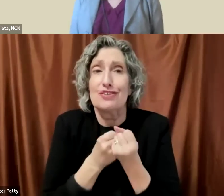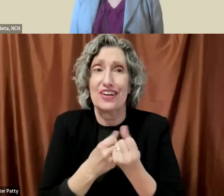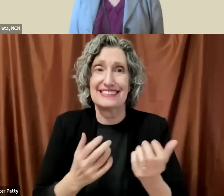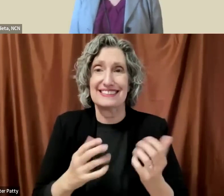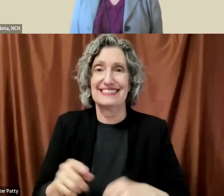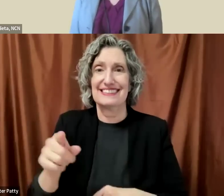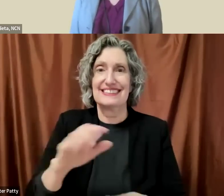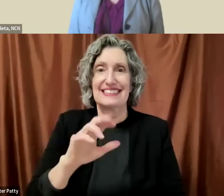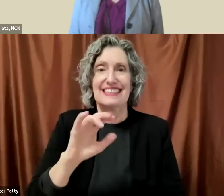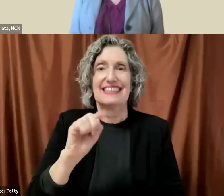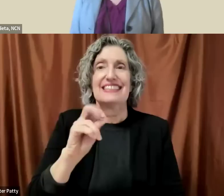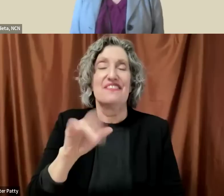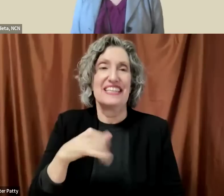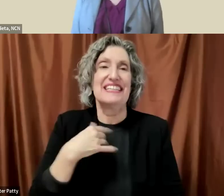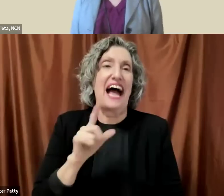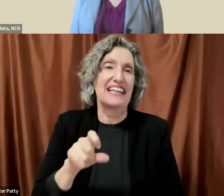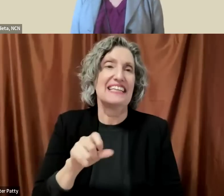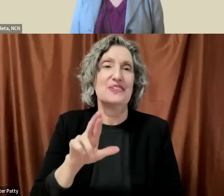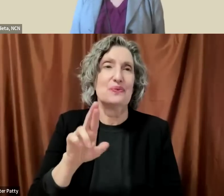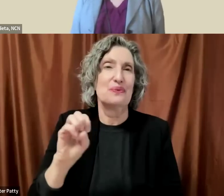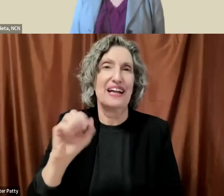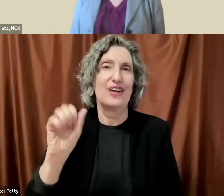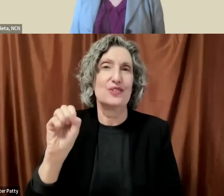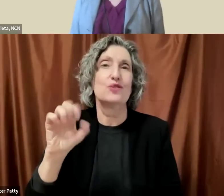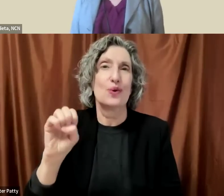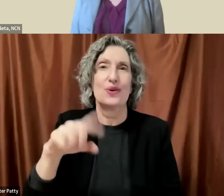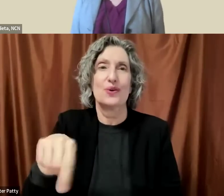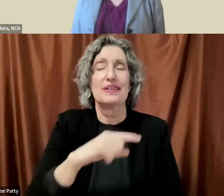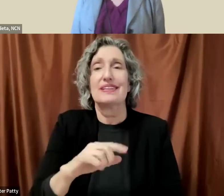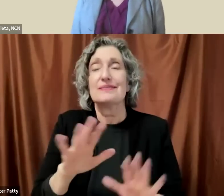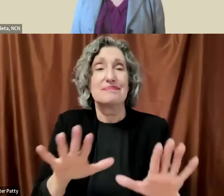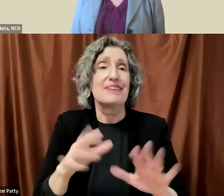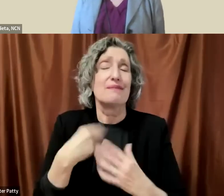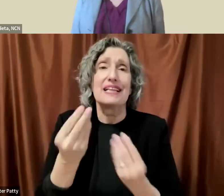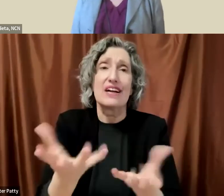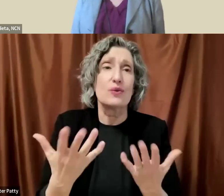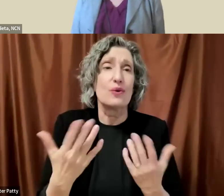Any reassurance? That's a great question, Jessica. I'll just say, you know, you're not alone.